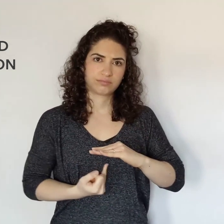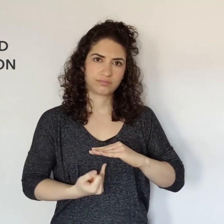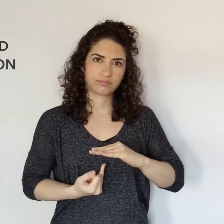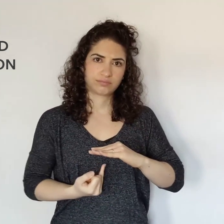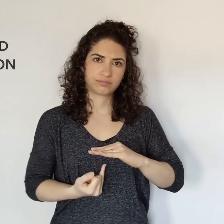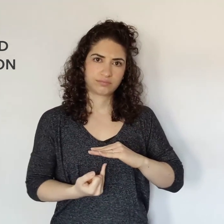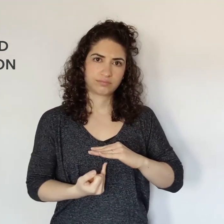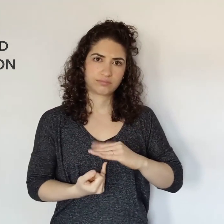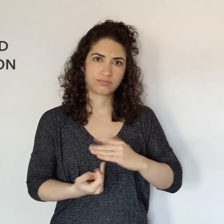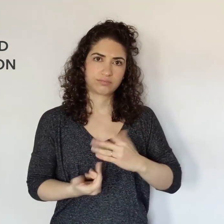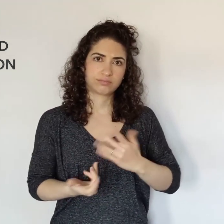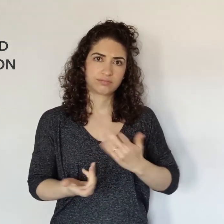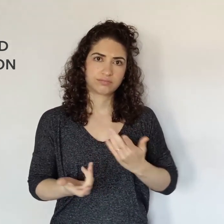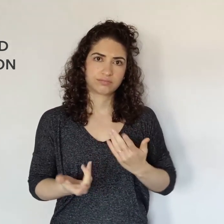isolated.